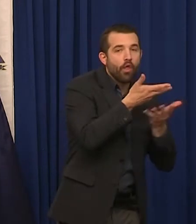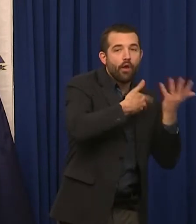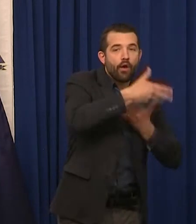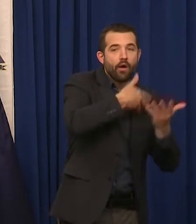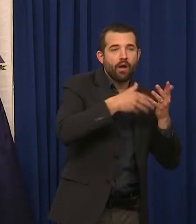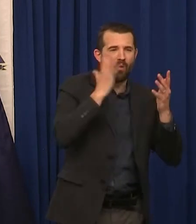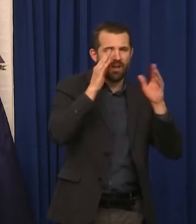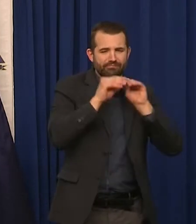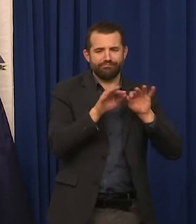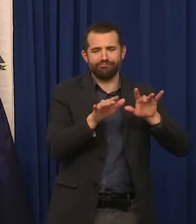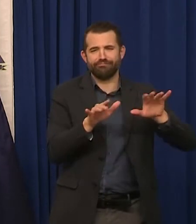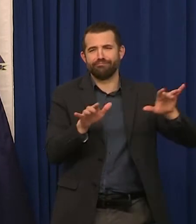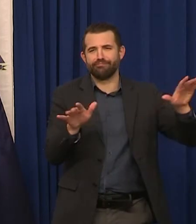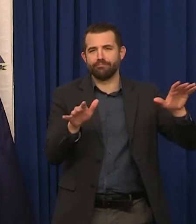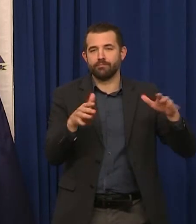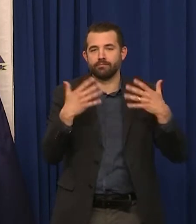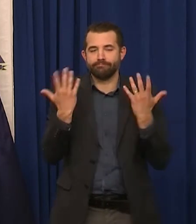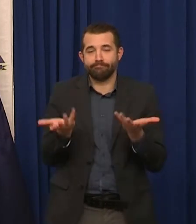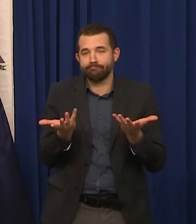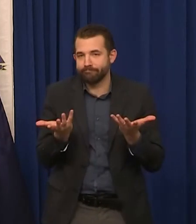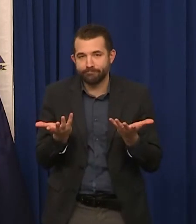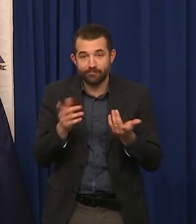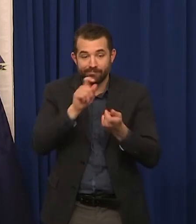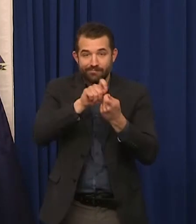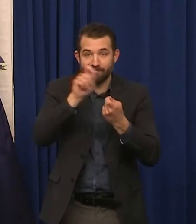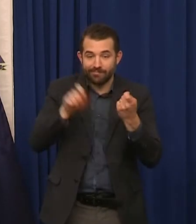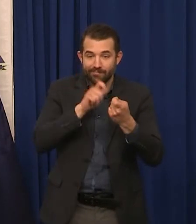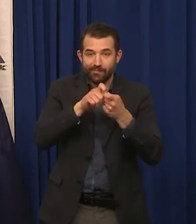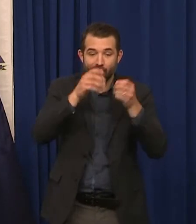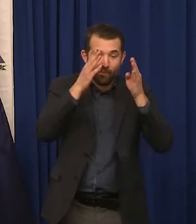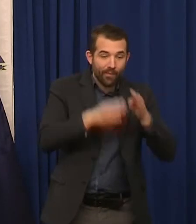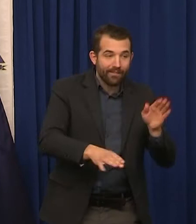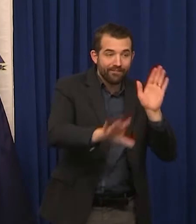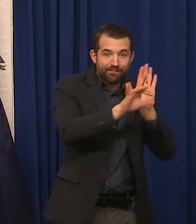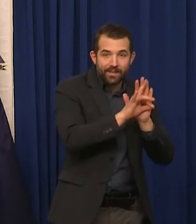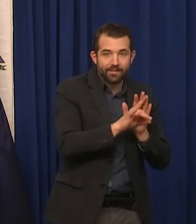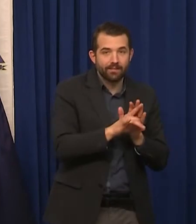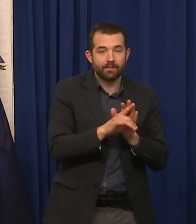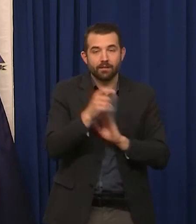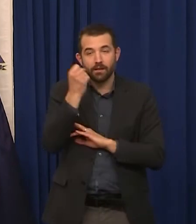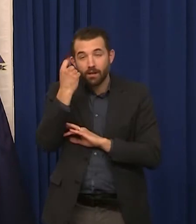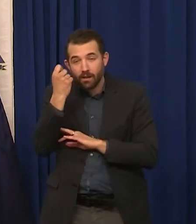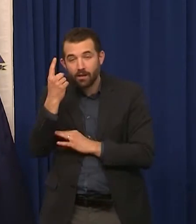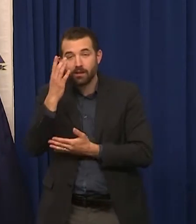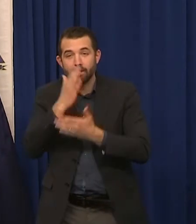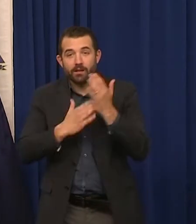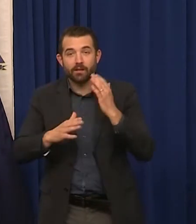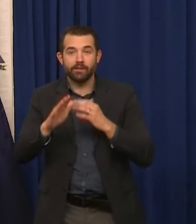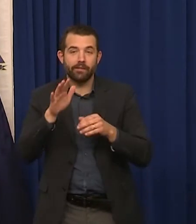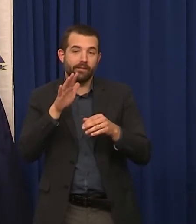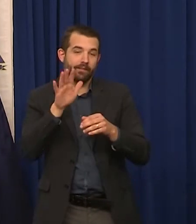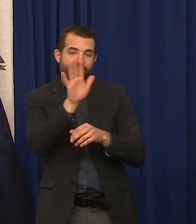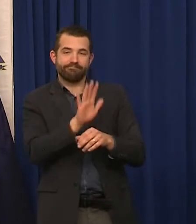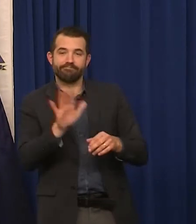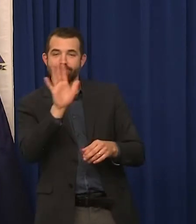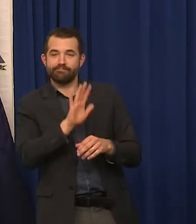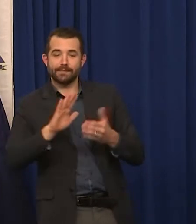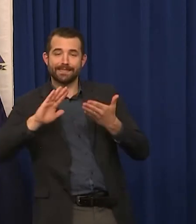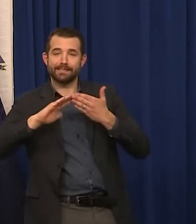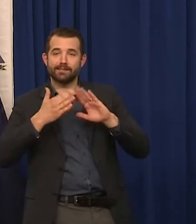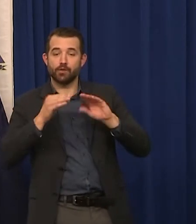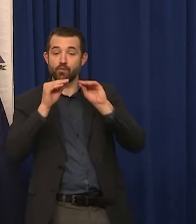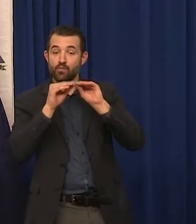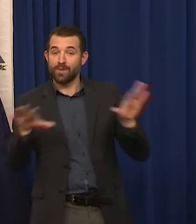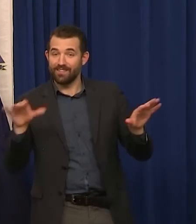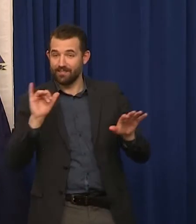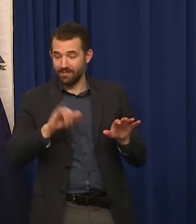is known to occur. It's an open question about whether that has happened, and our disease detectives would just not